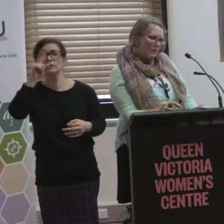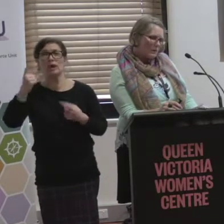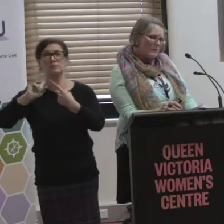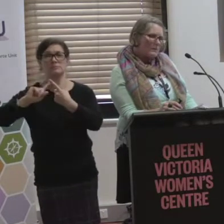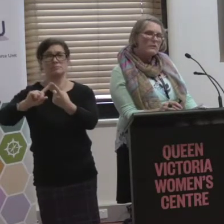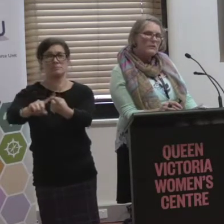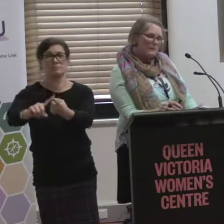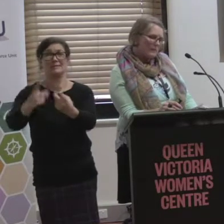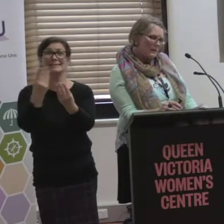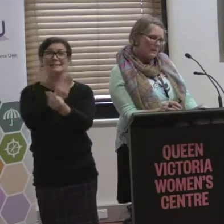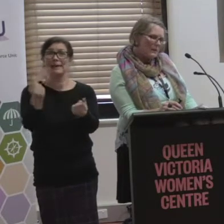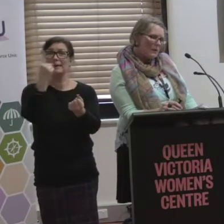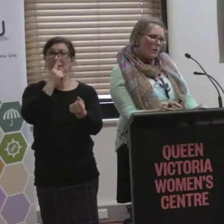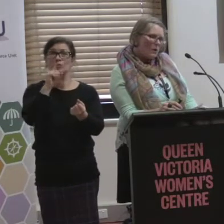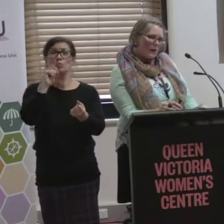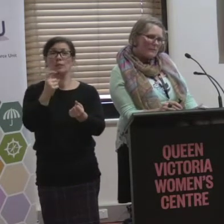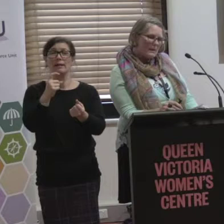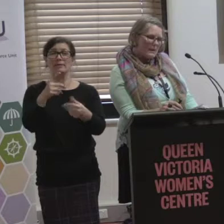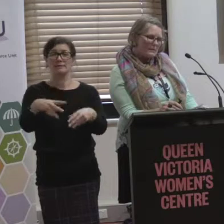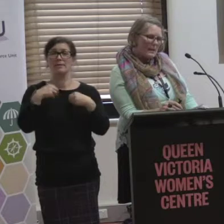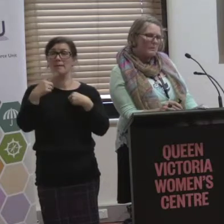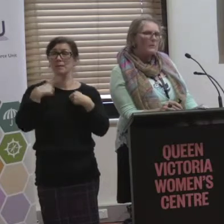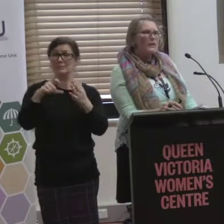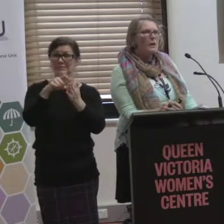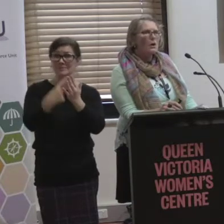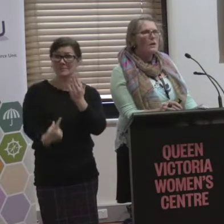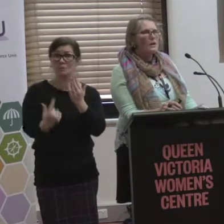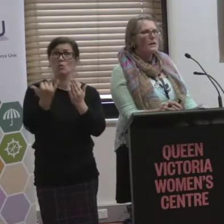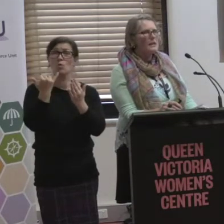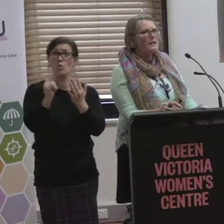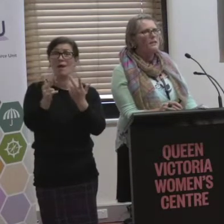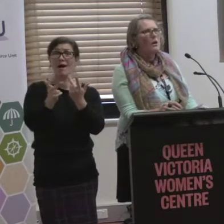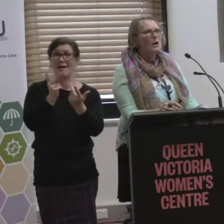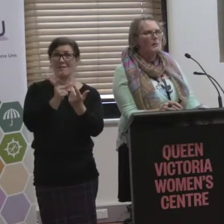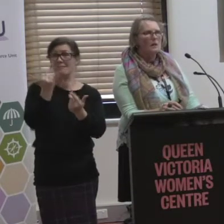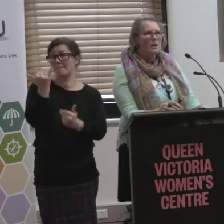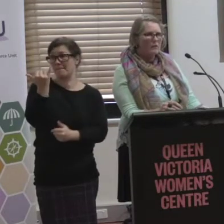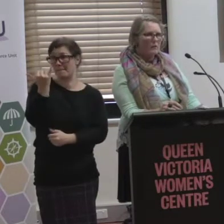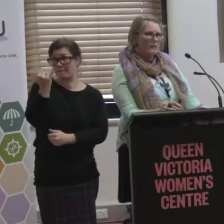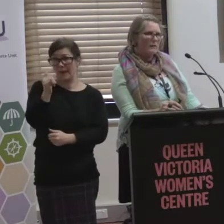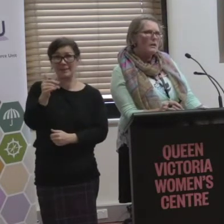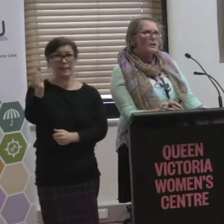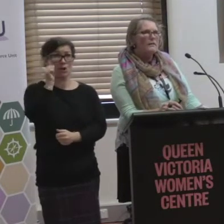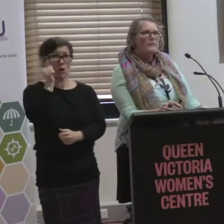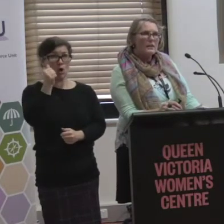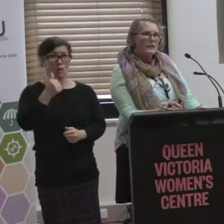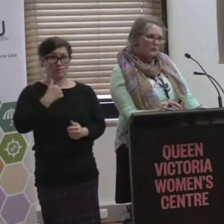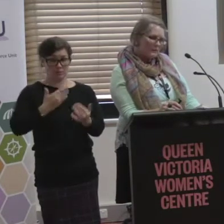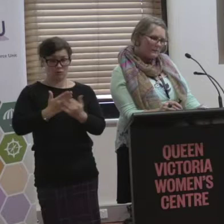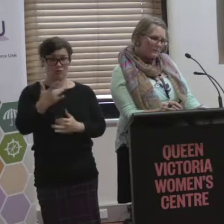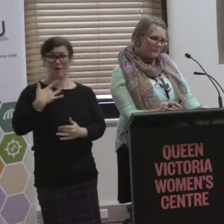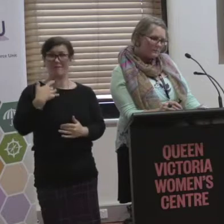these appointments because of a disability, or others may undertake it because they know they're hitting a time in their life where they've got a